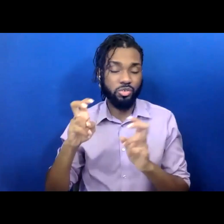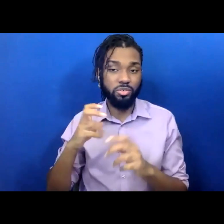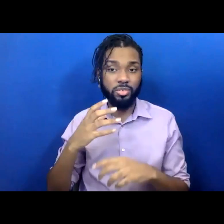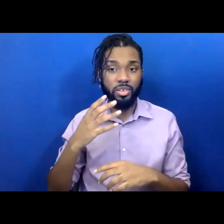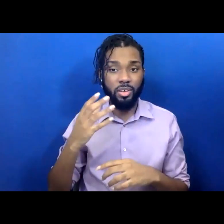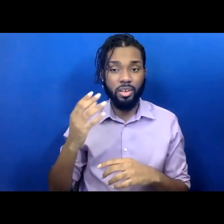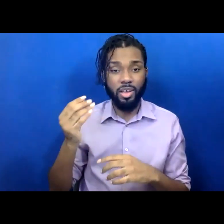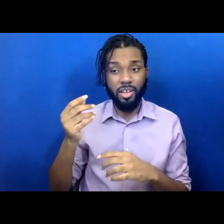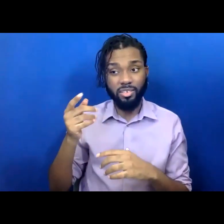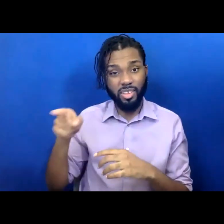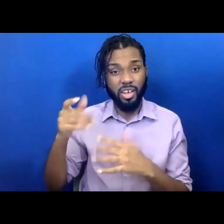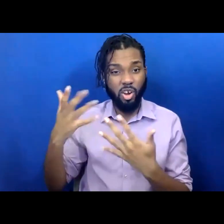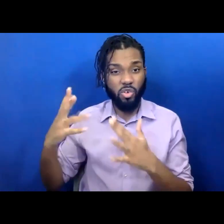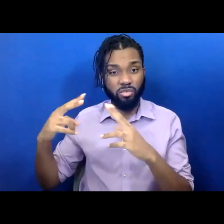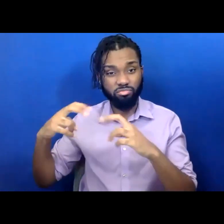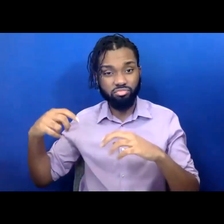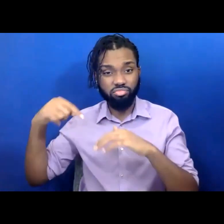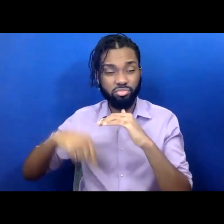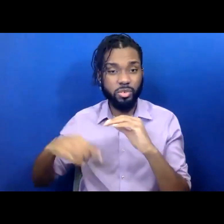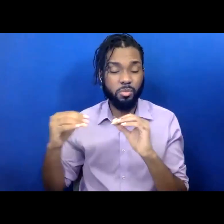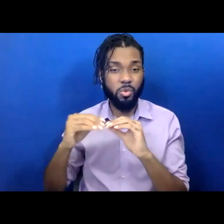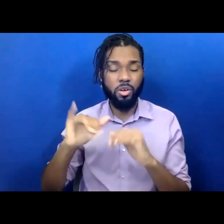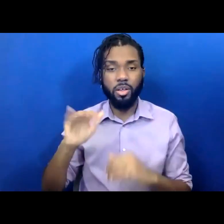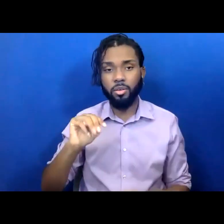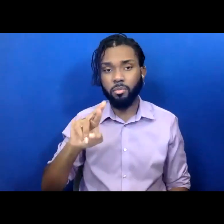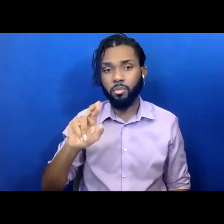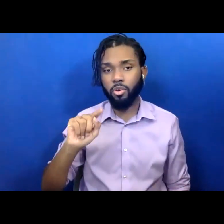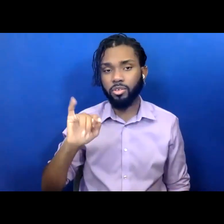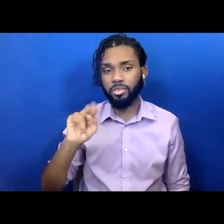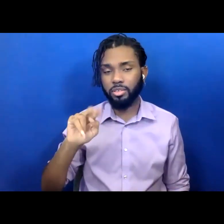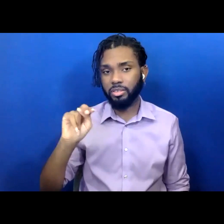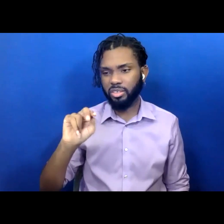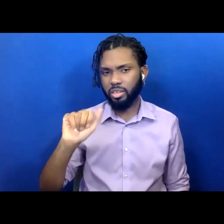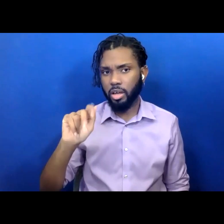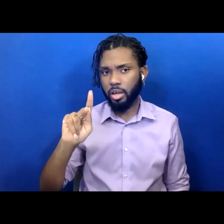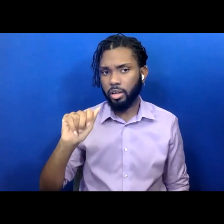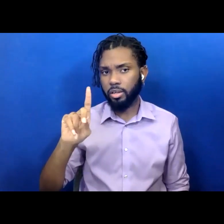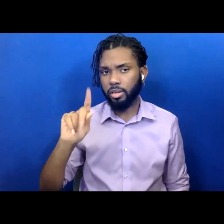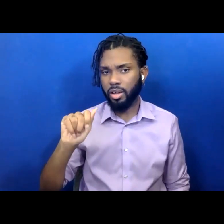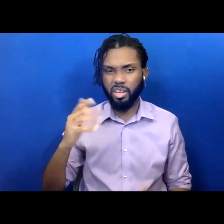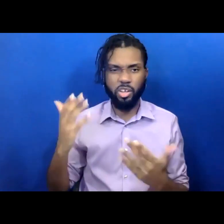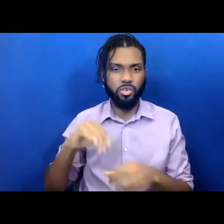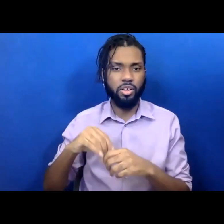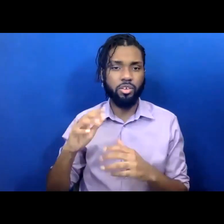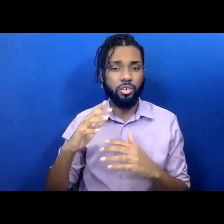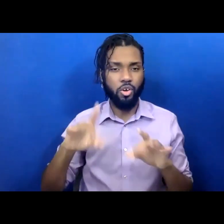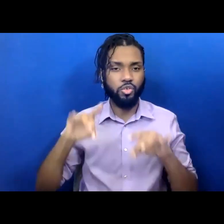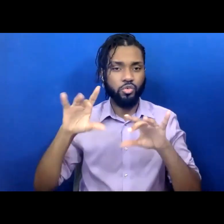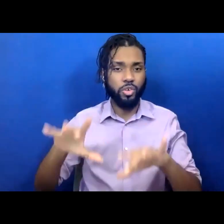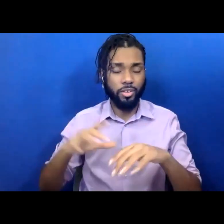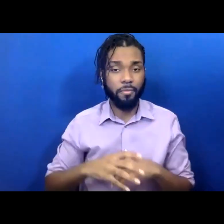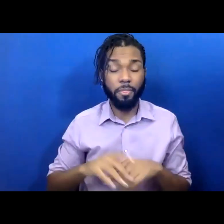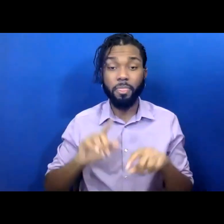more, certainly people like Martin Nakada here in Australia. And obviously, having now read all